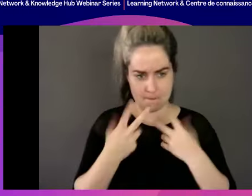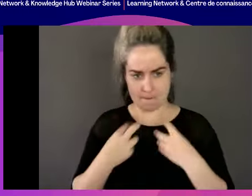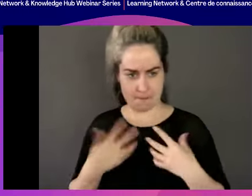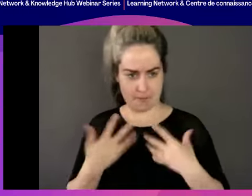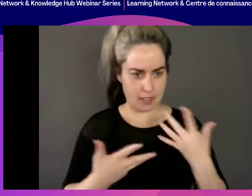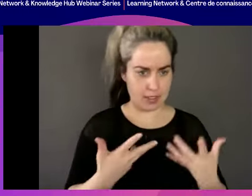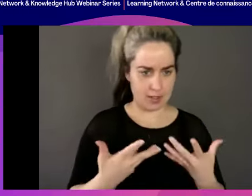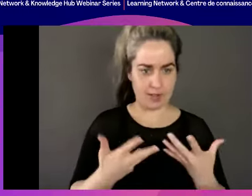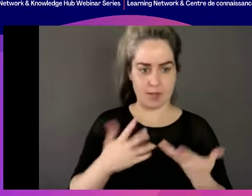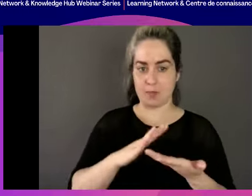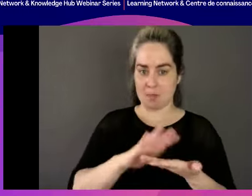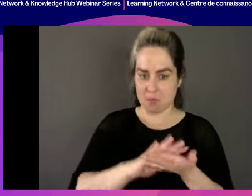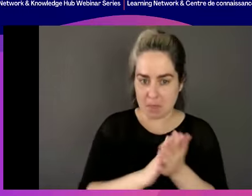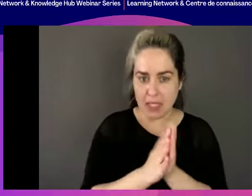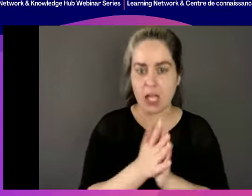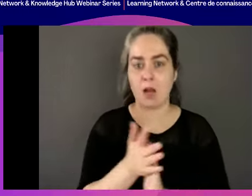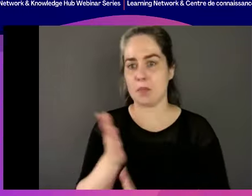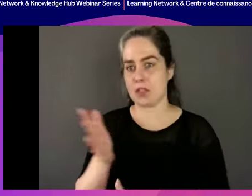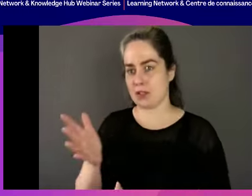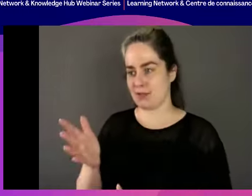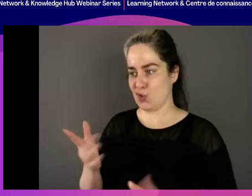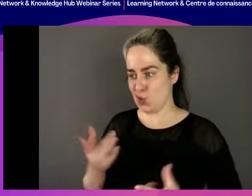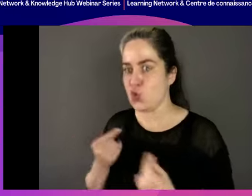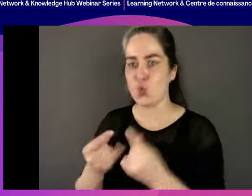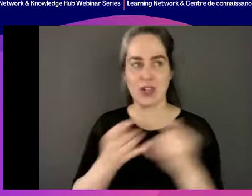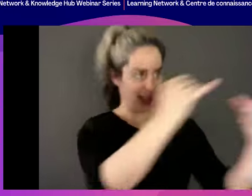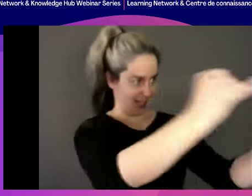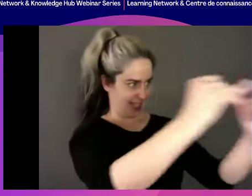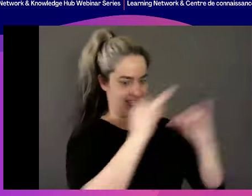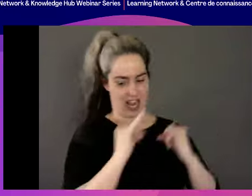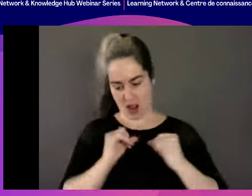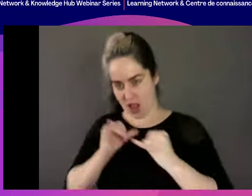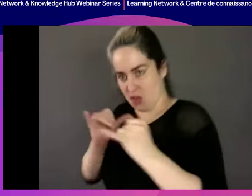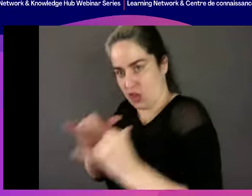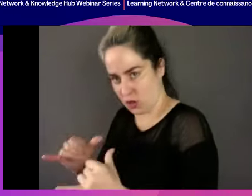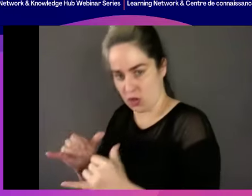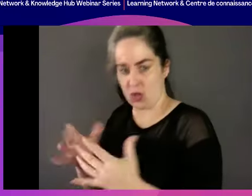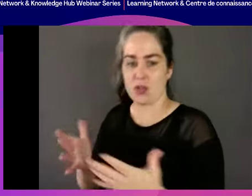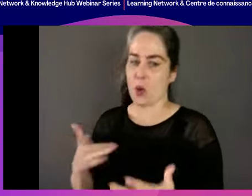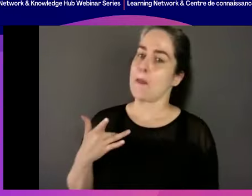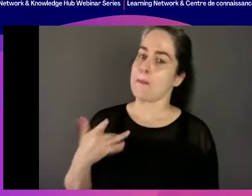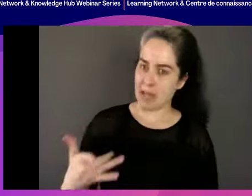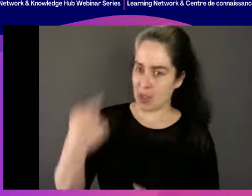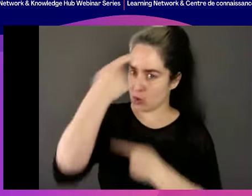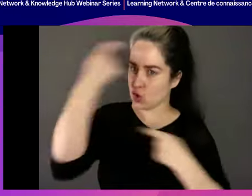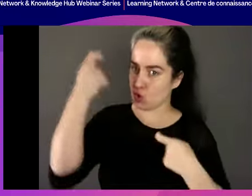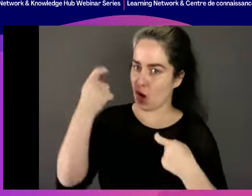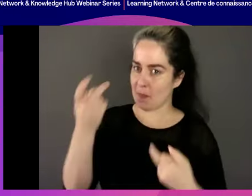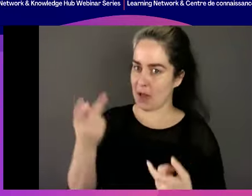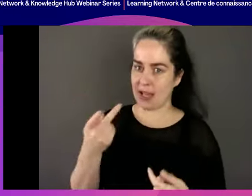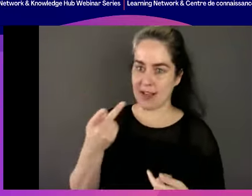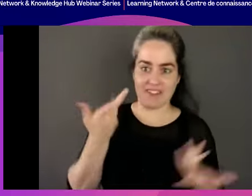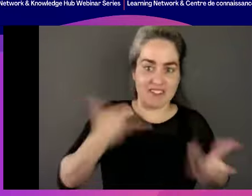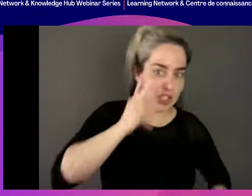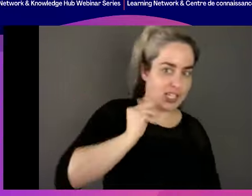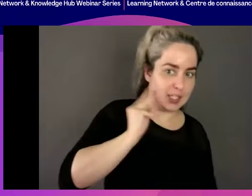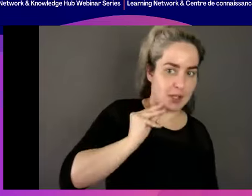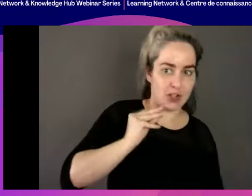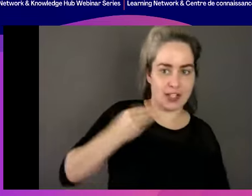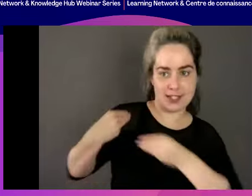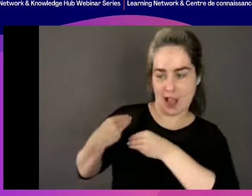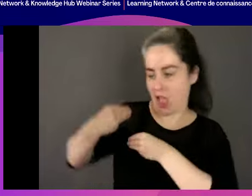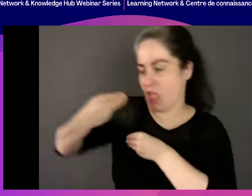high. Abuse was common in residential school, and I think it was typically traumatic reenactment. This is how children react to trauma. This is